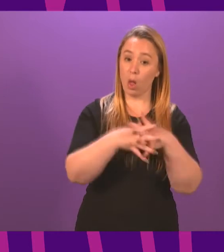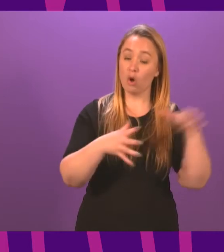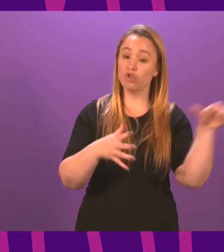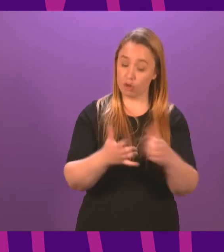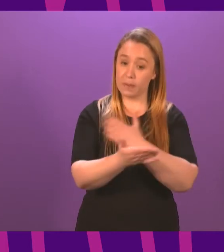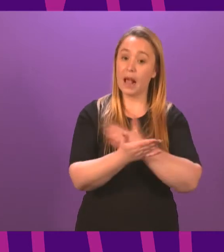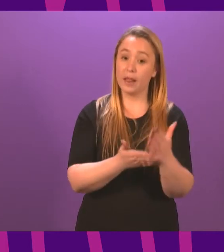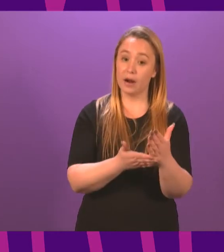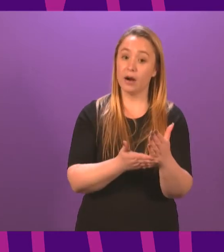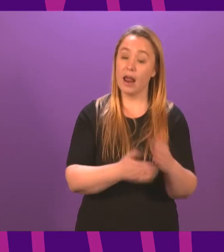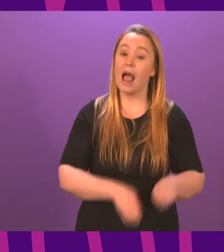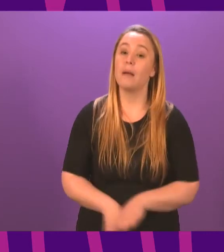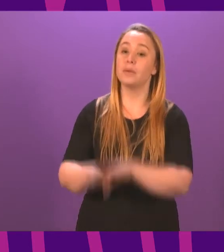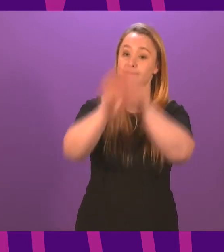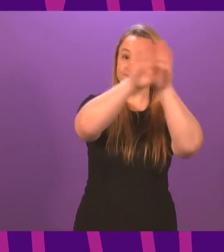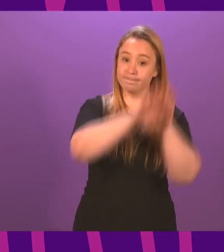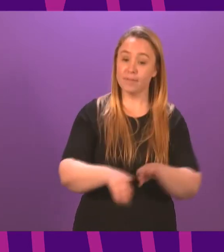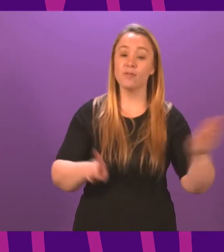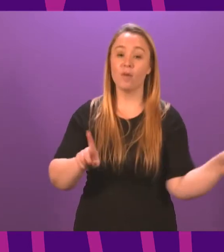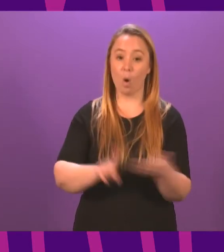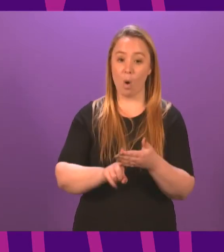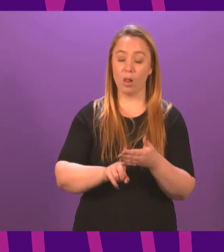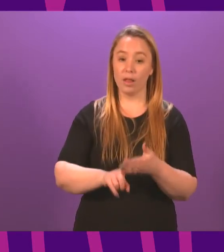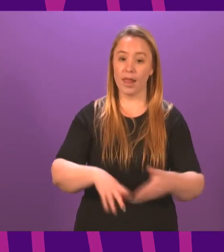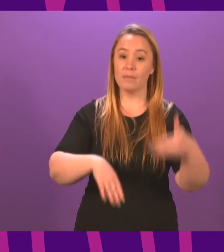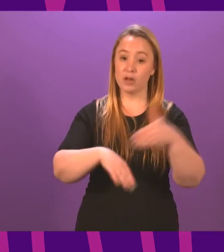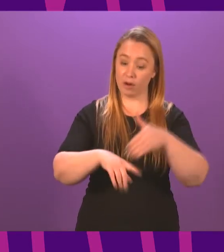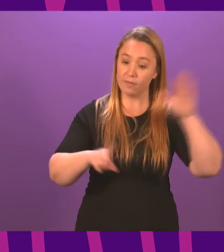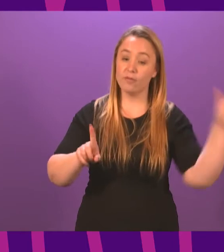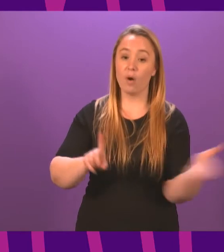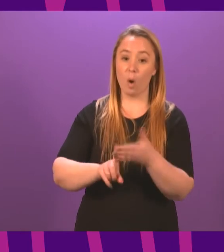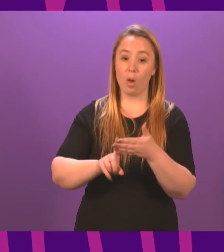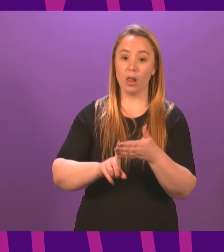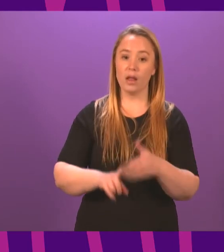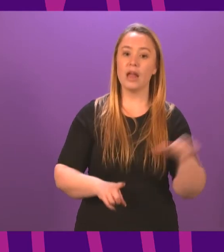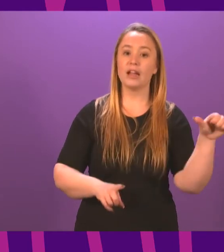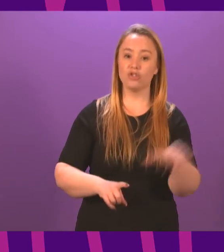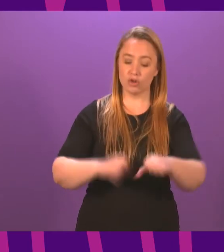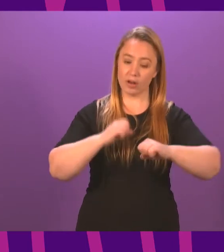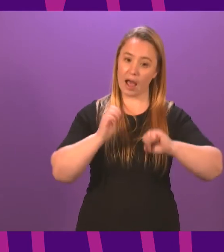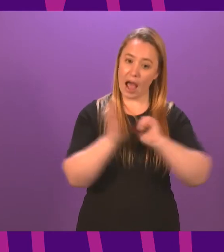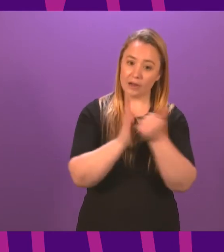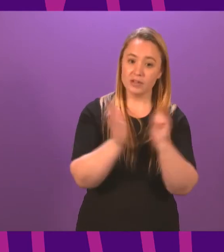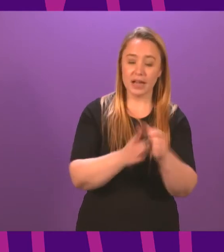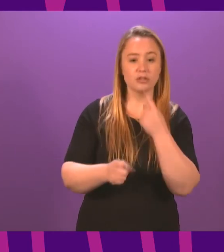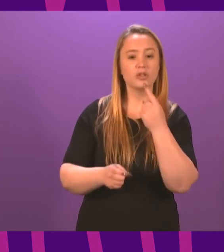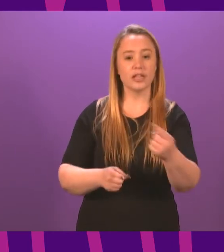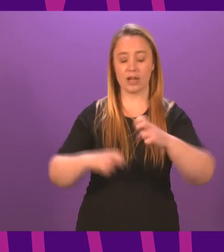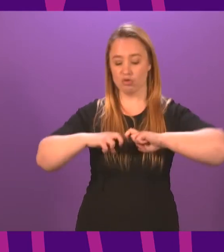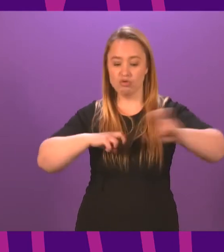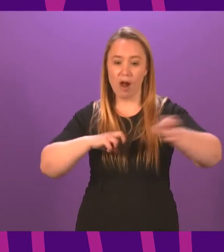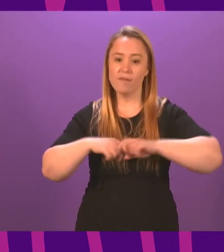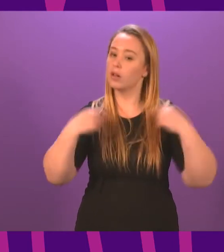applied unevenly, or make criminals of people when other measures, such as better advertising to stop unnecessary travel, could be